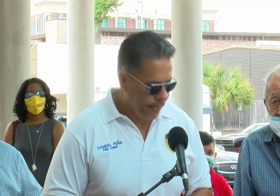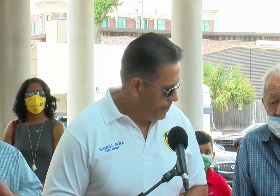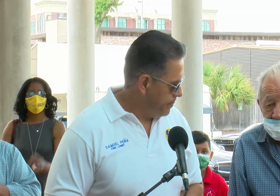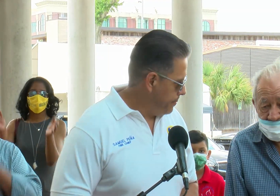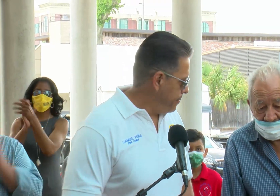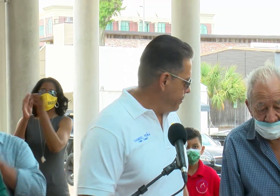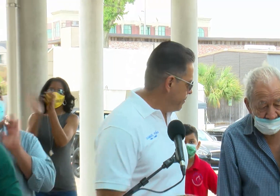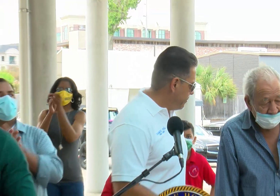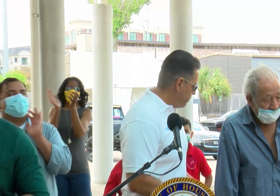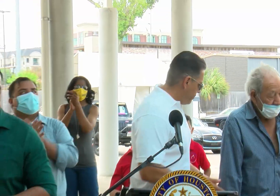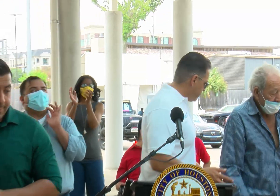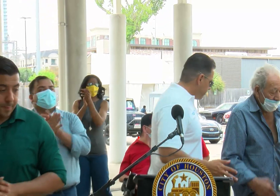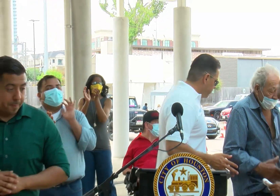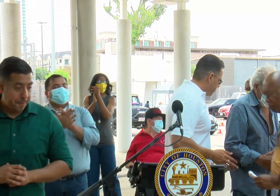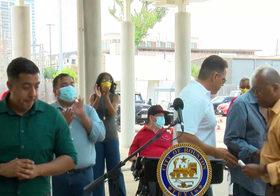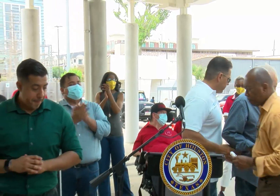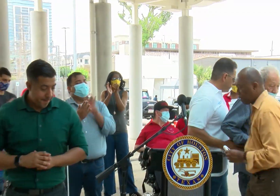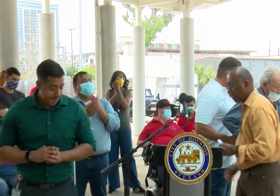Gracias.